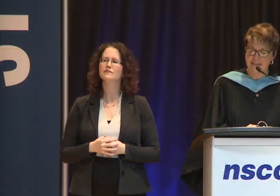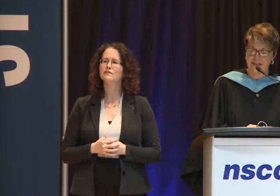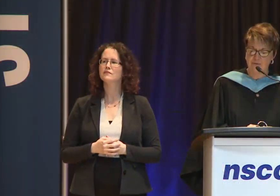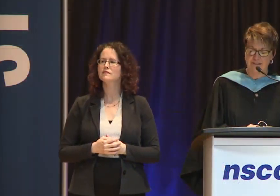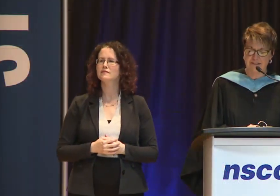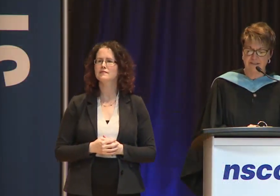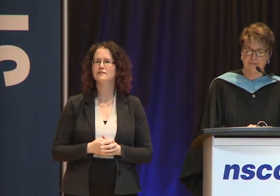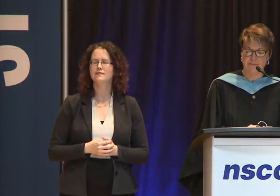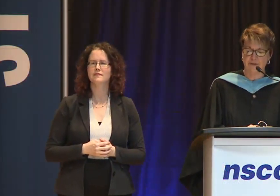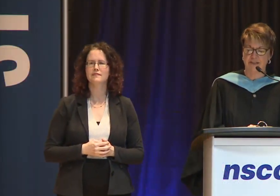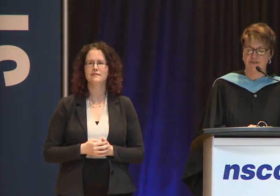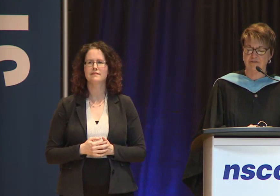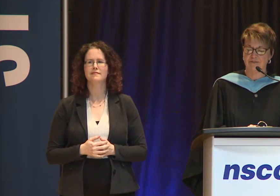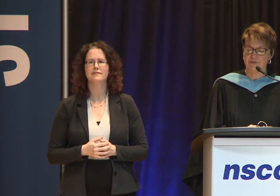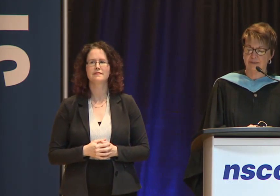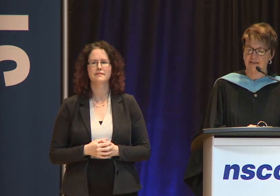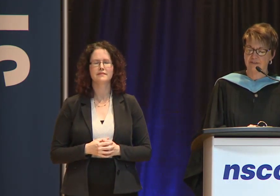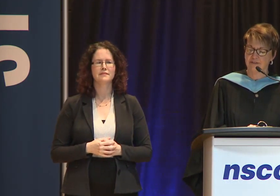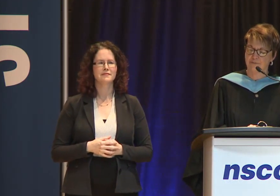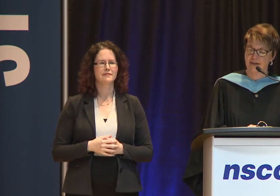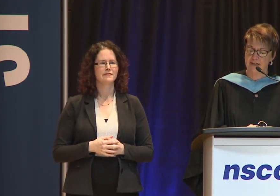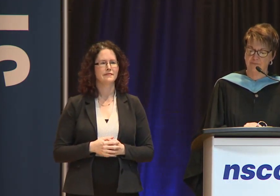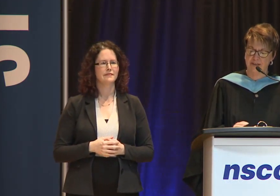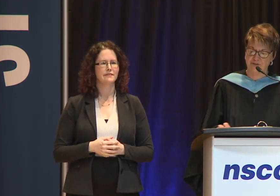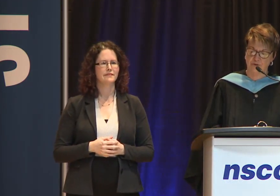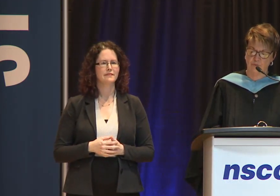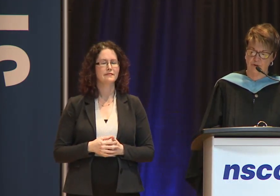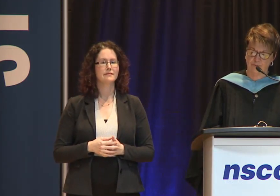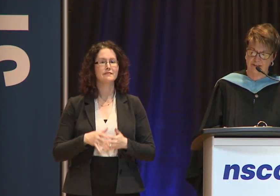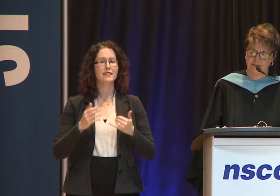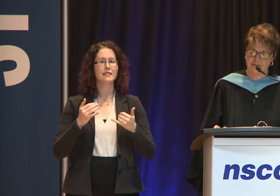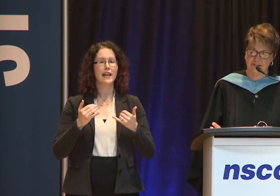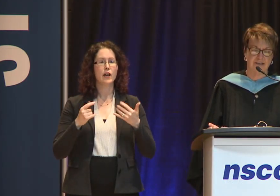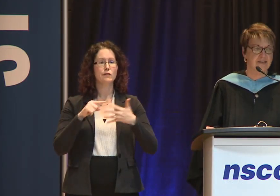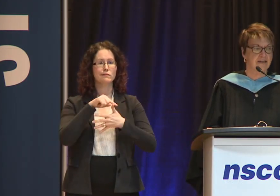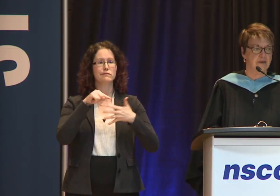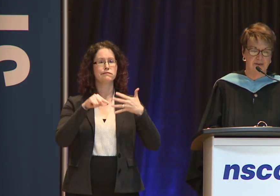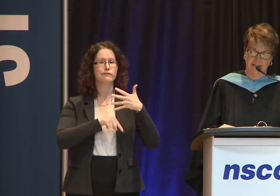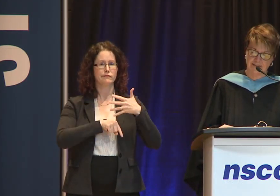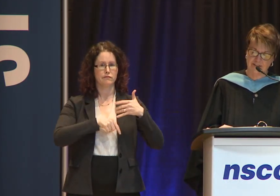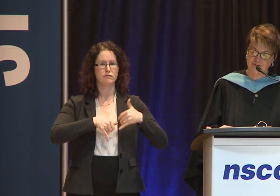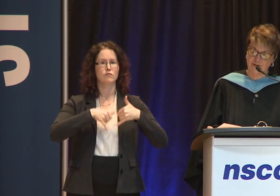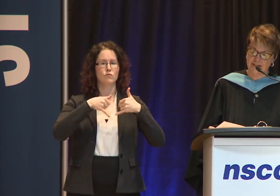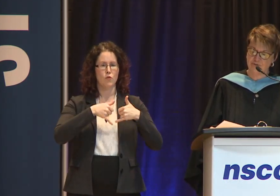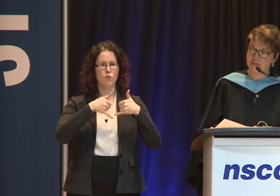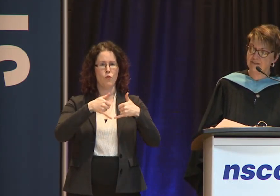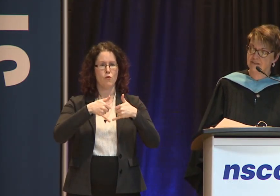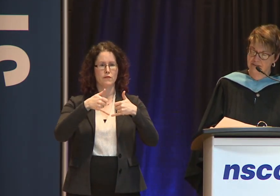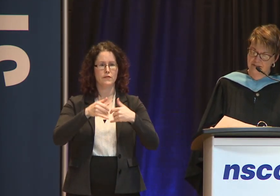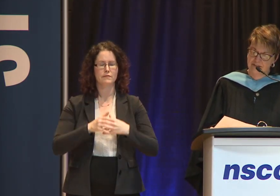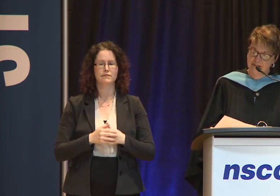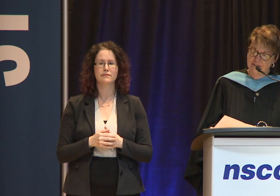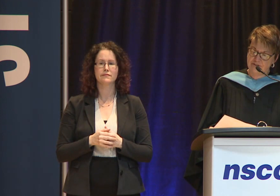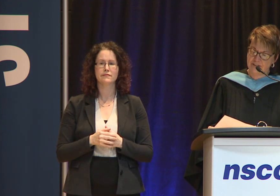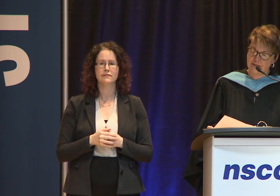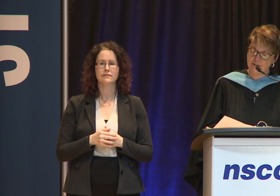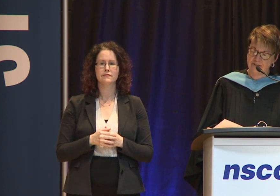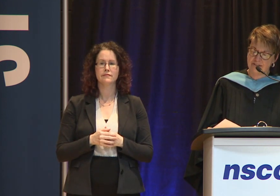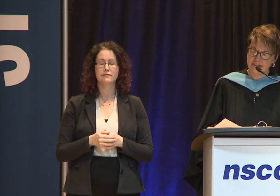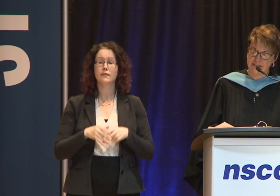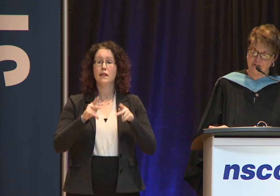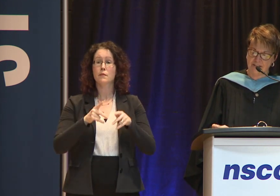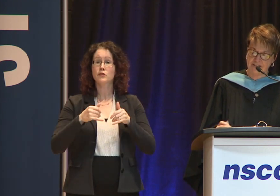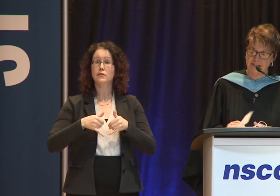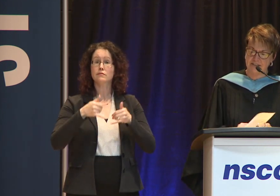It is now indeed my pleasure to announce the 5 major award winners. I would ask each graduate to come